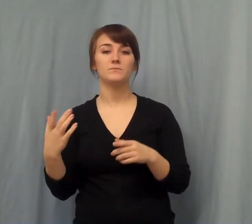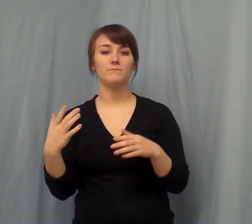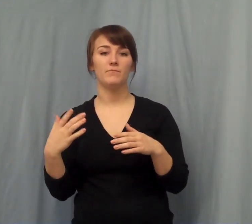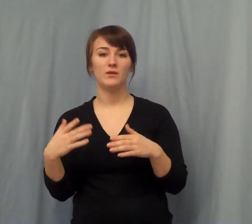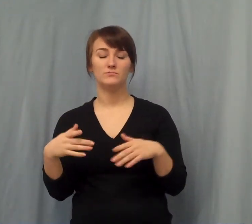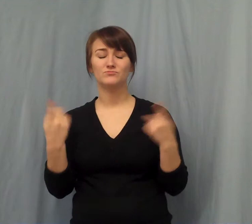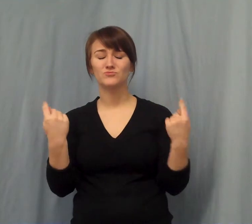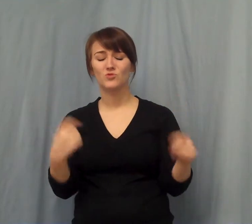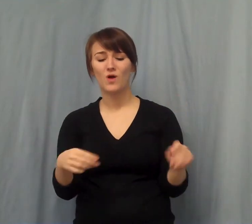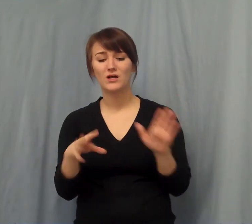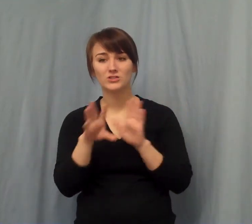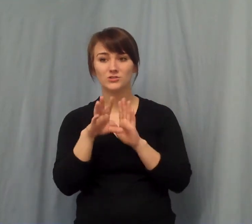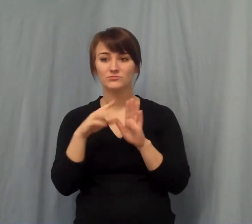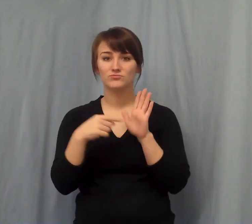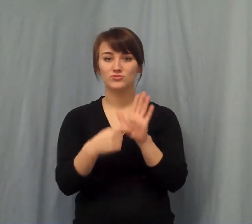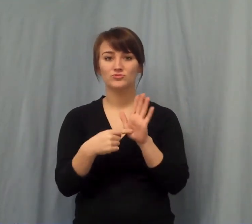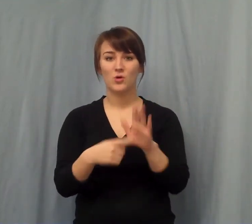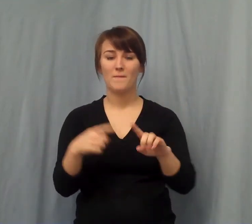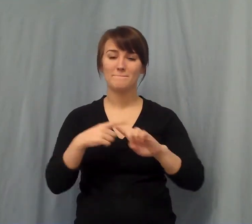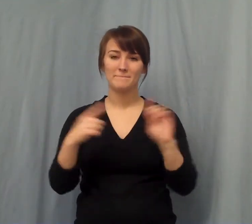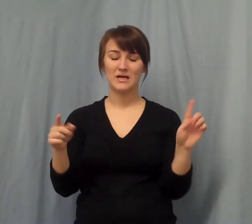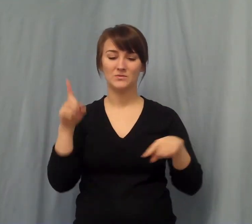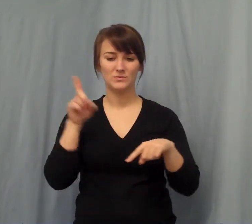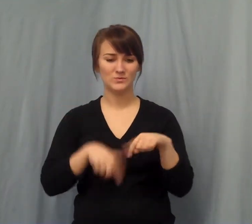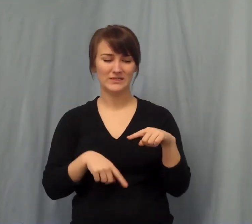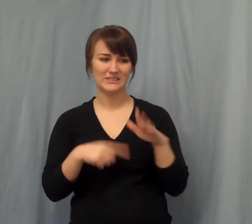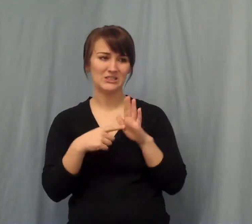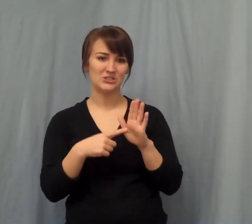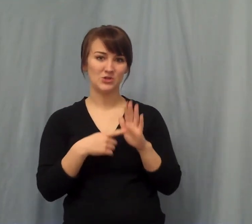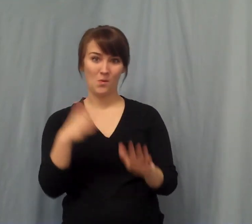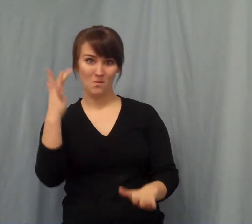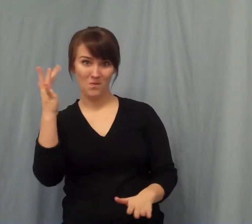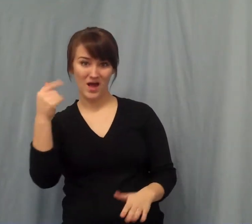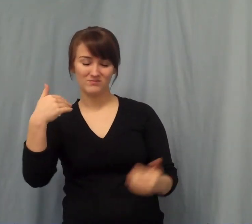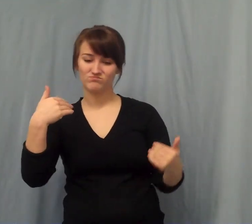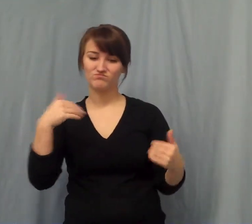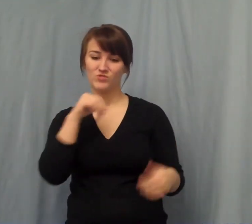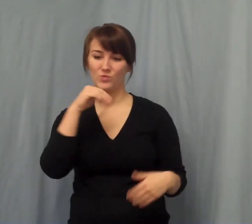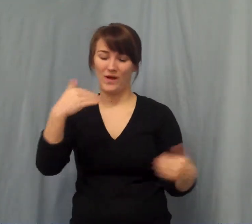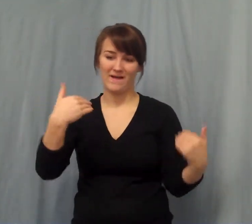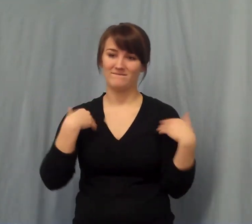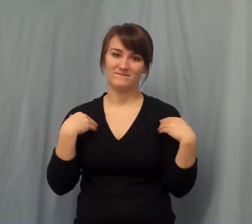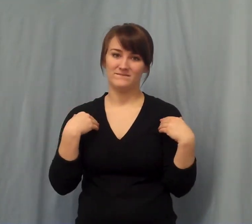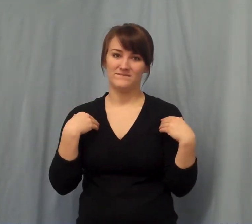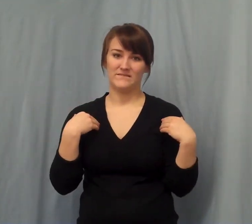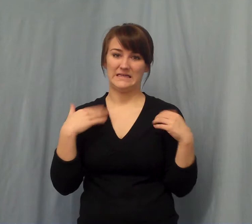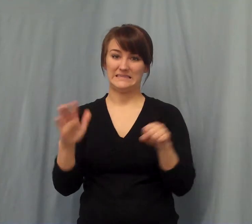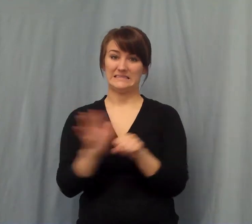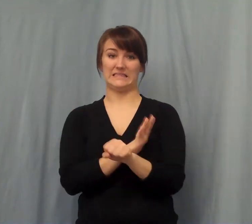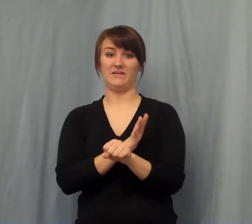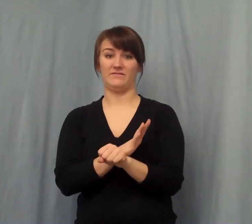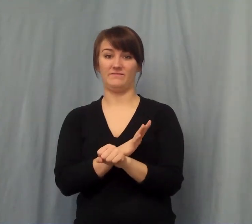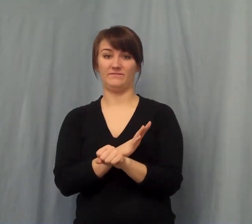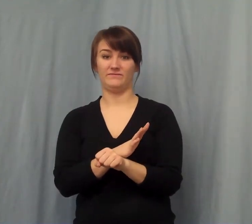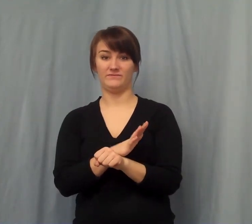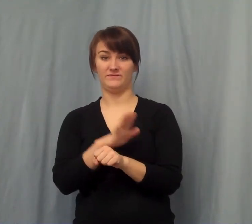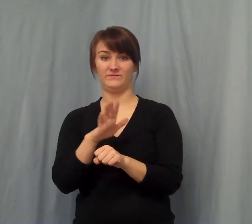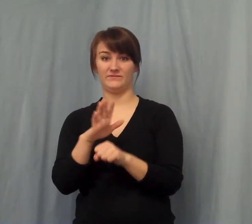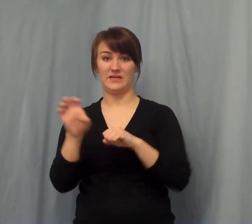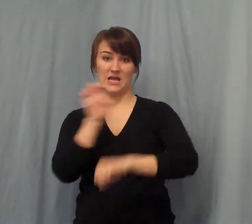and tried. We don't have powerful enough magnets to force the flow of electrons. I'm going to ask Mr. Lazarewski if he can get me a stronger